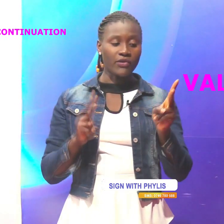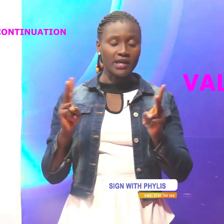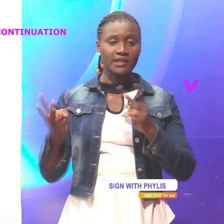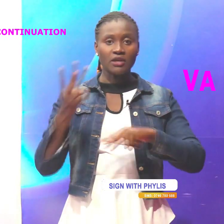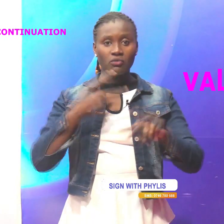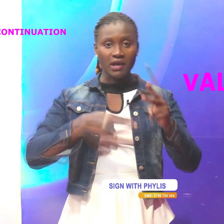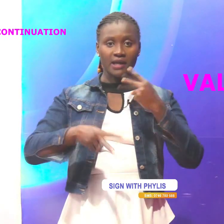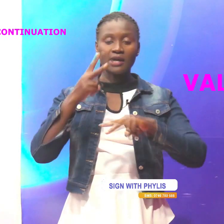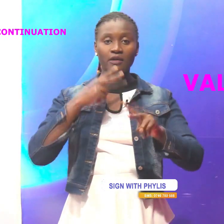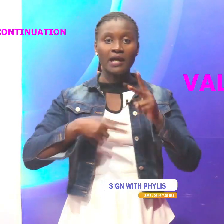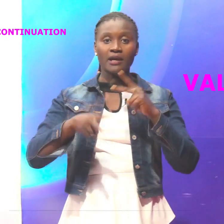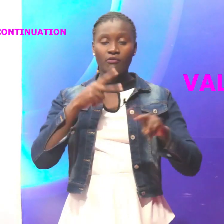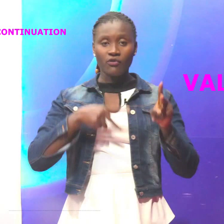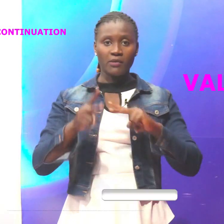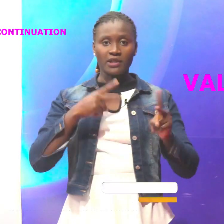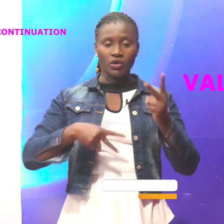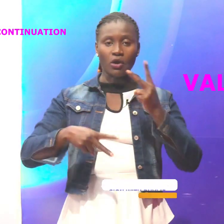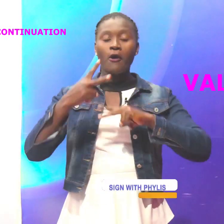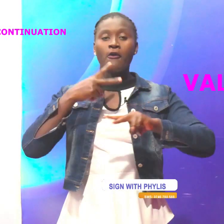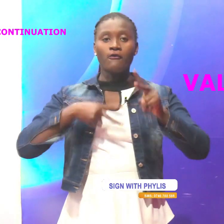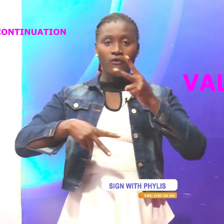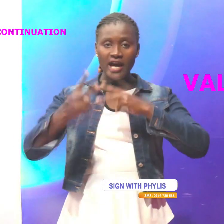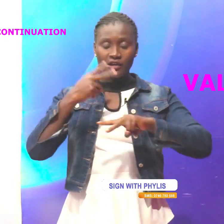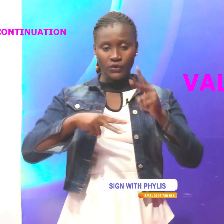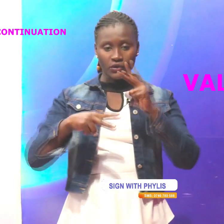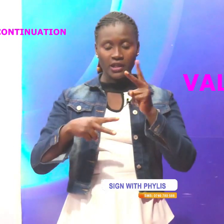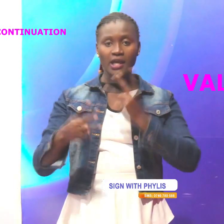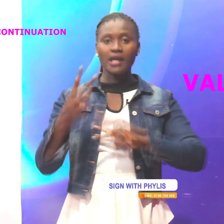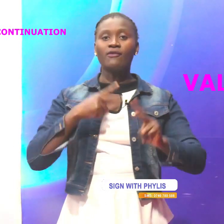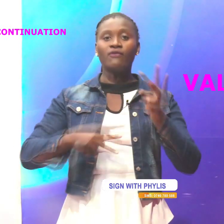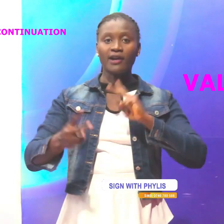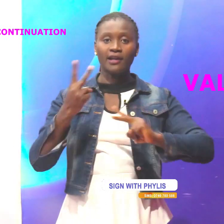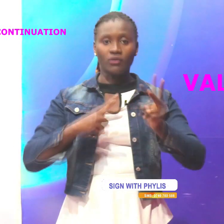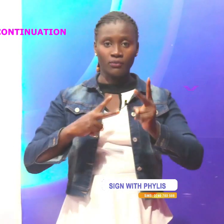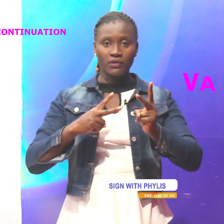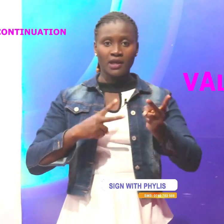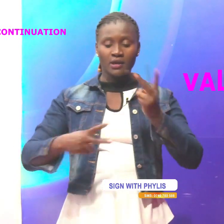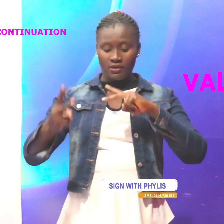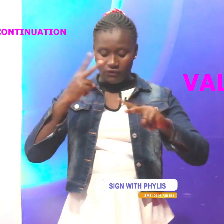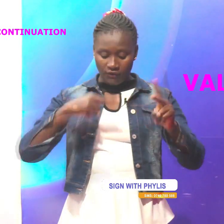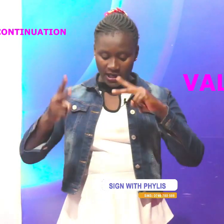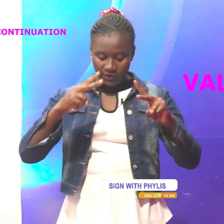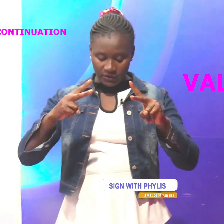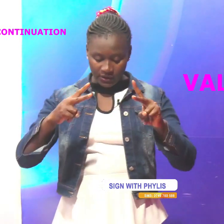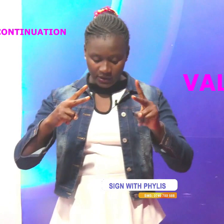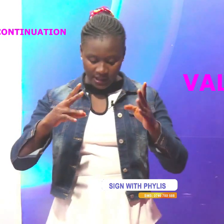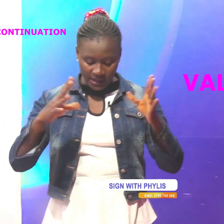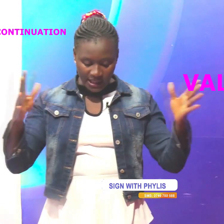then you make a circular movement. So, value. Okay? Value. Value. And then our